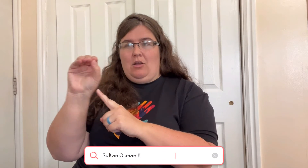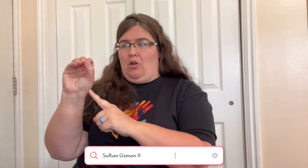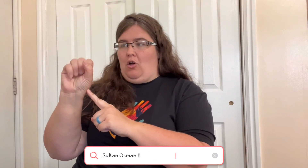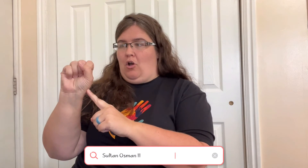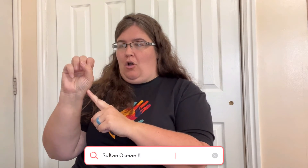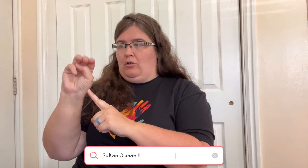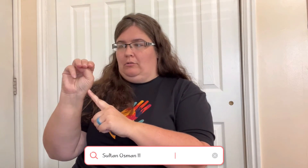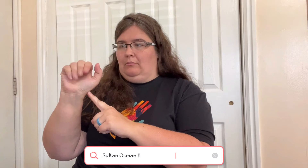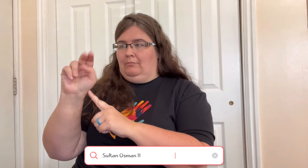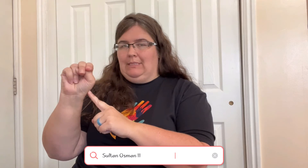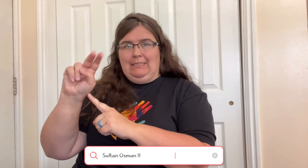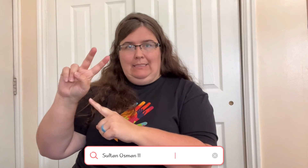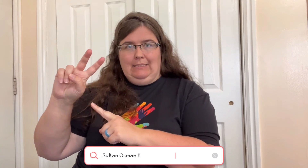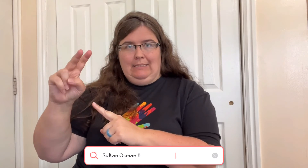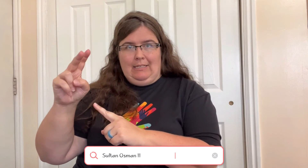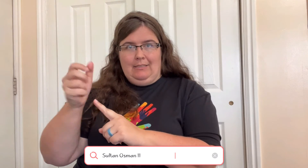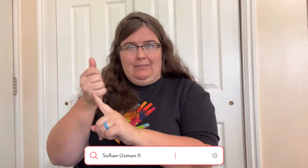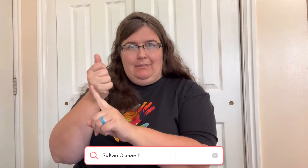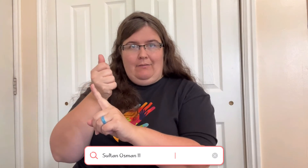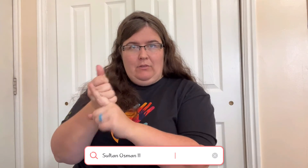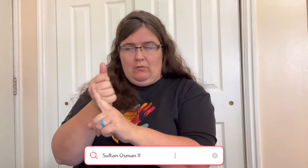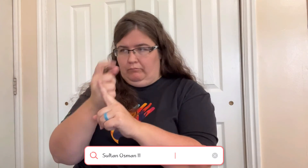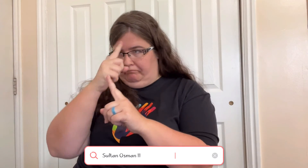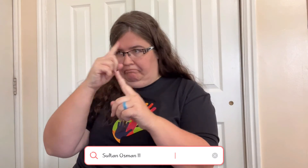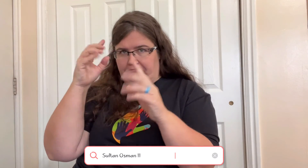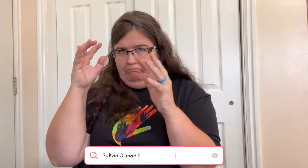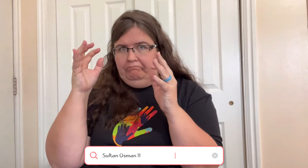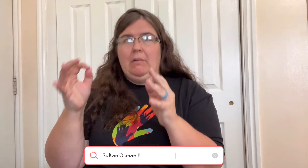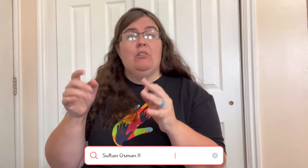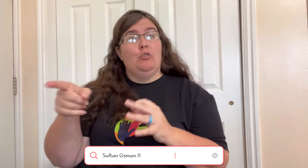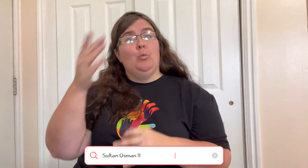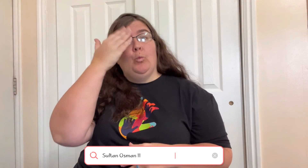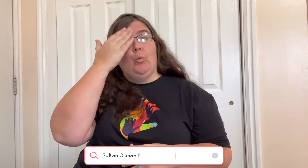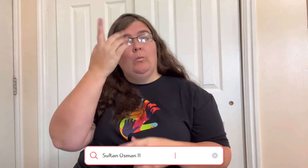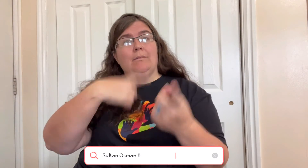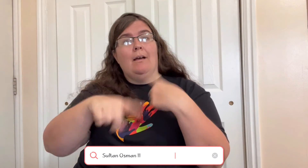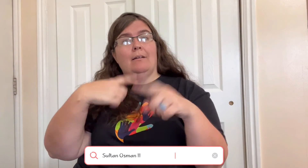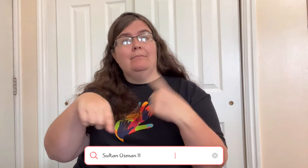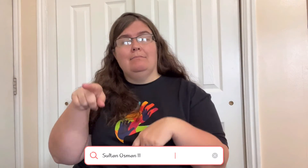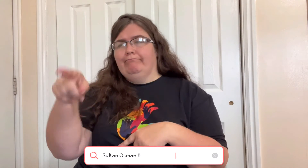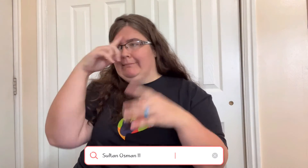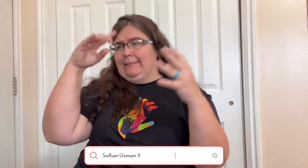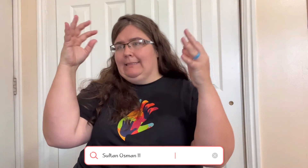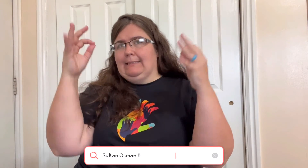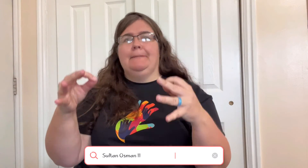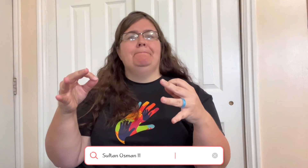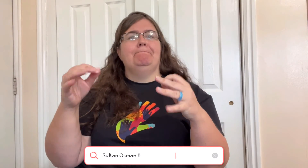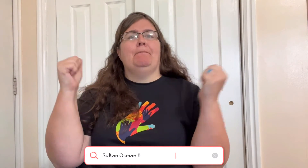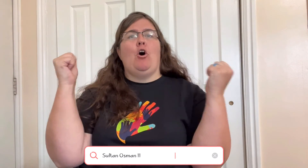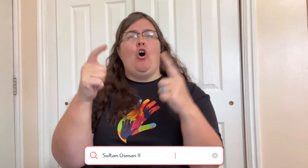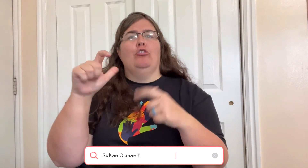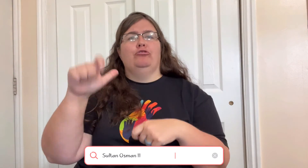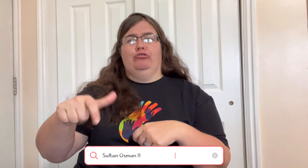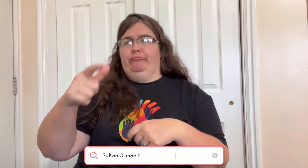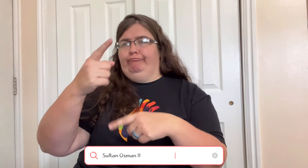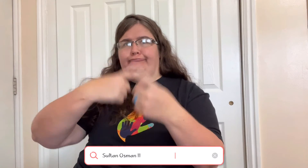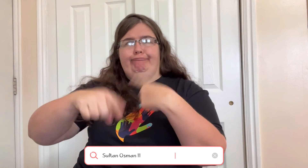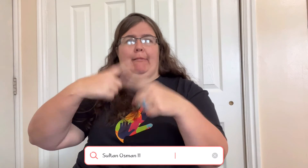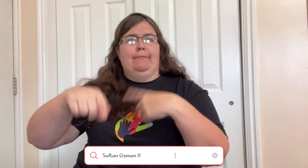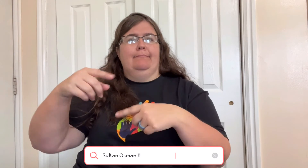Osman II. And he decided, so just so you know, he knew sign language. And he decided that all in the